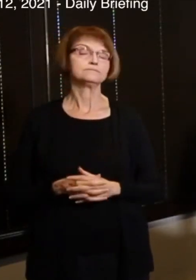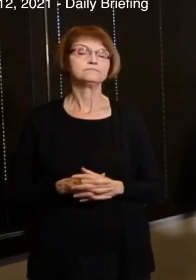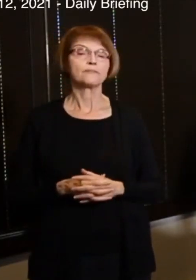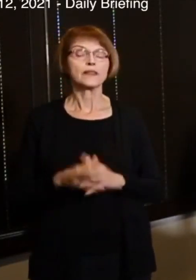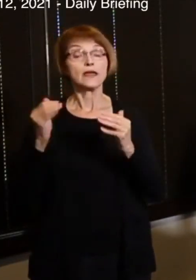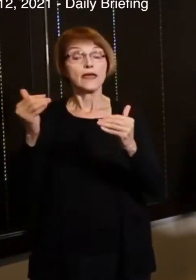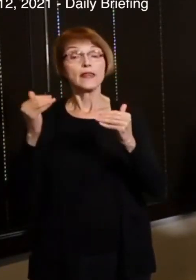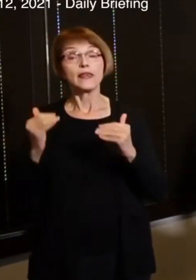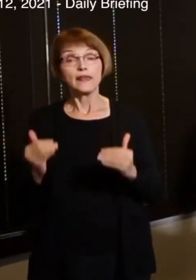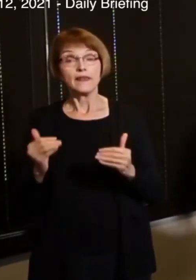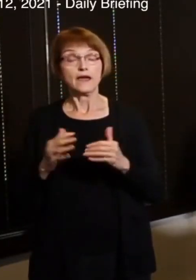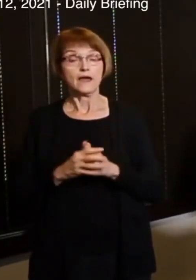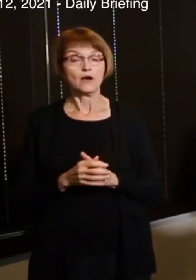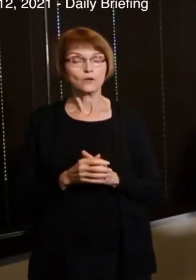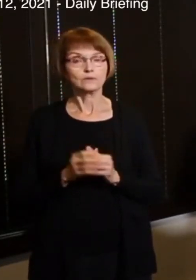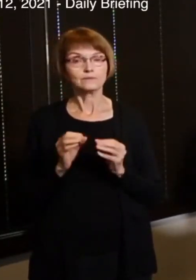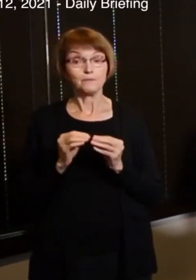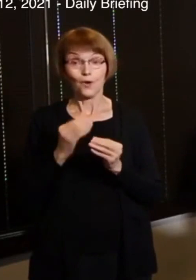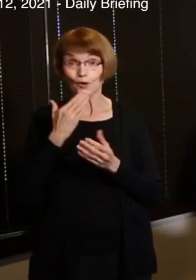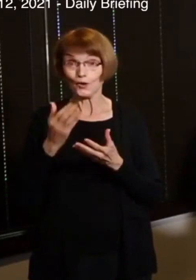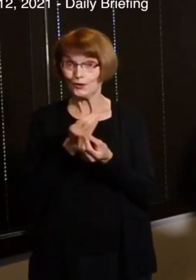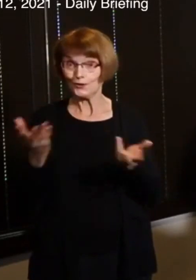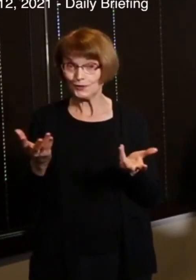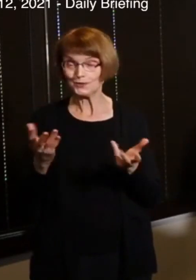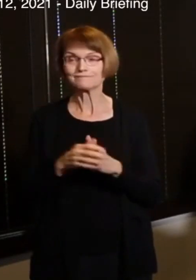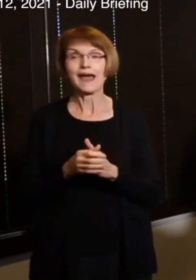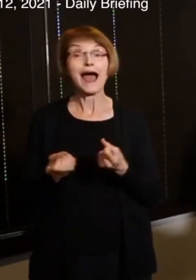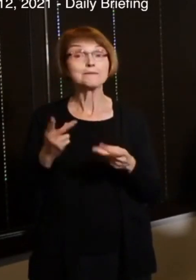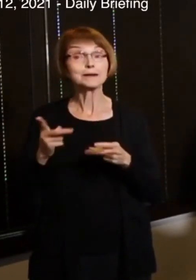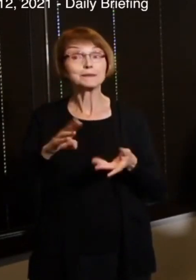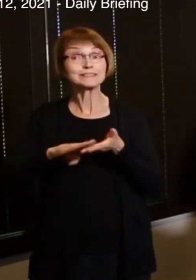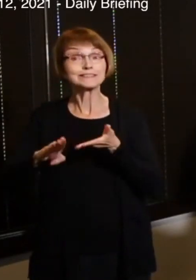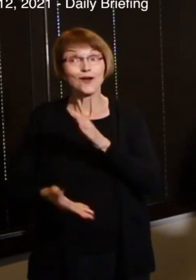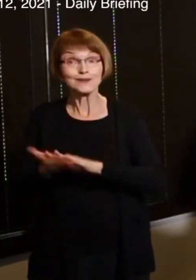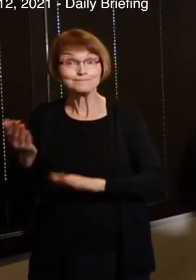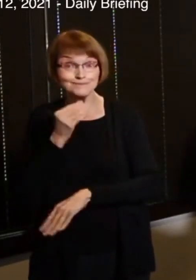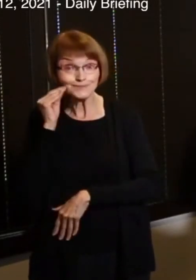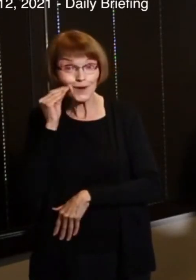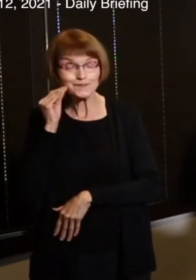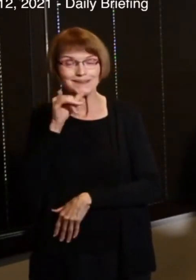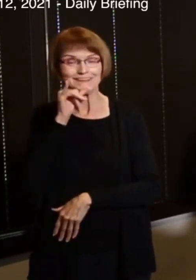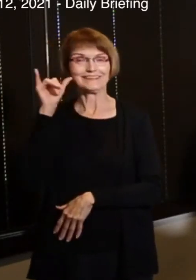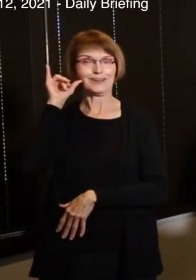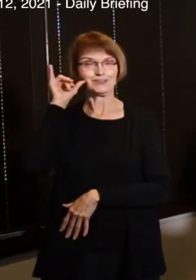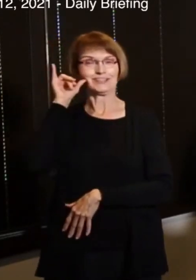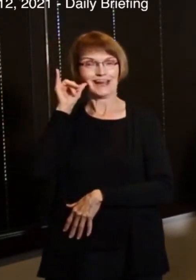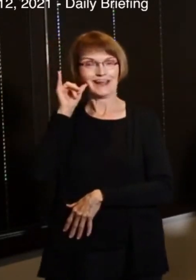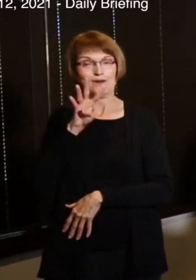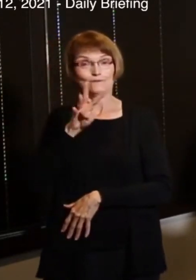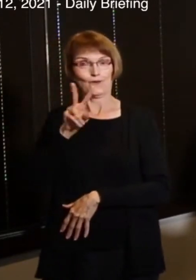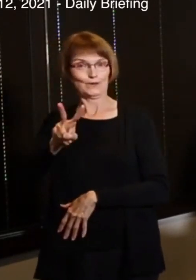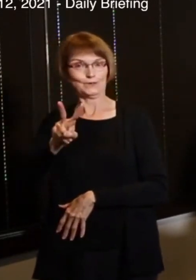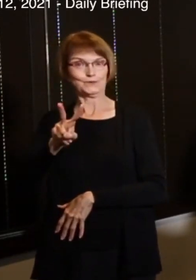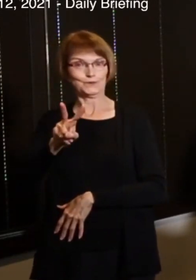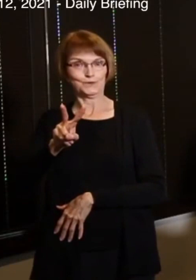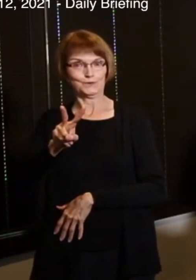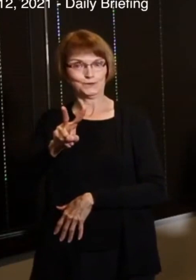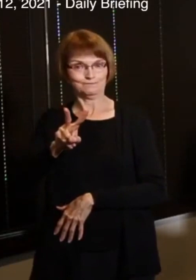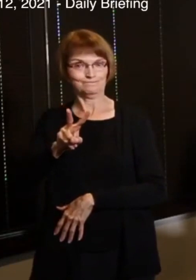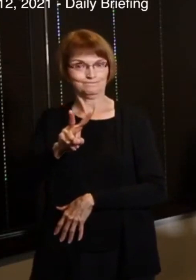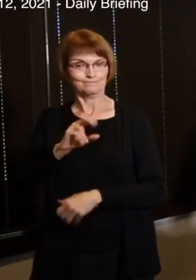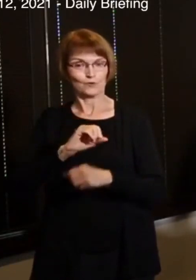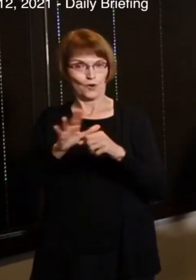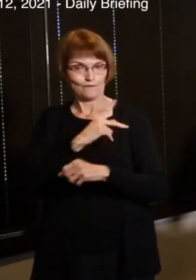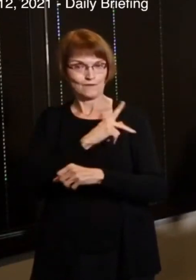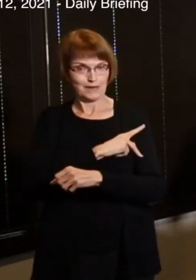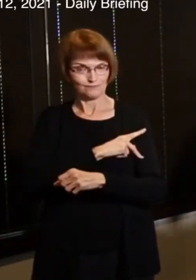Moving on to some more good news, which is our discharges. Yesterday we discharged 42 COVID patients